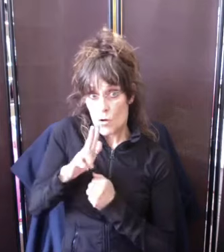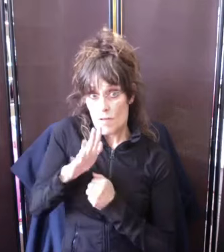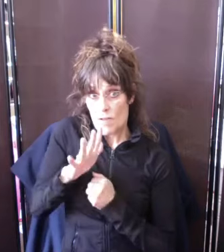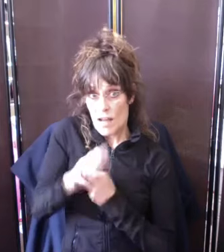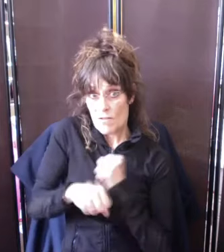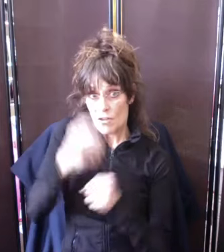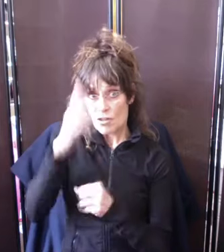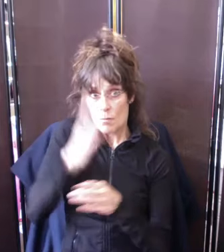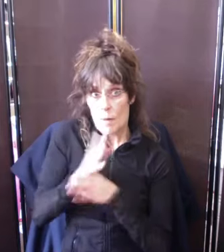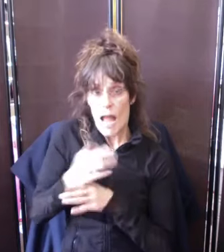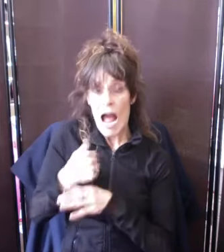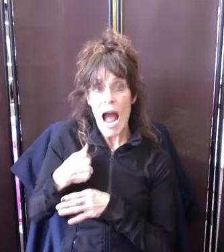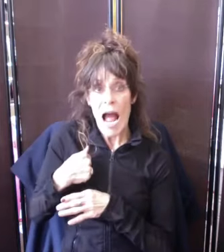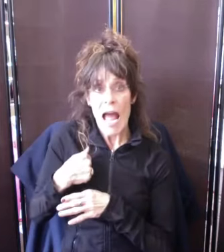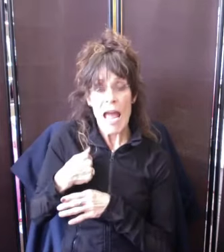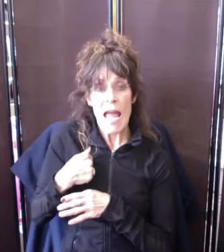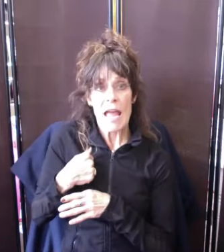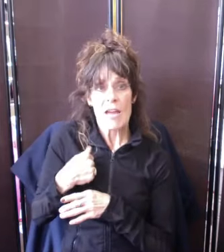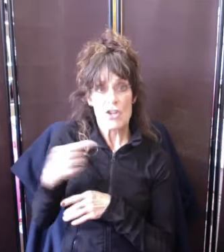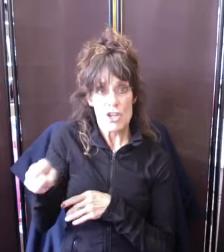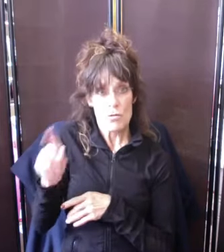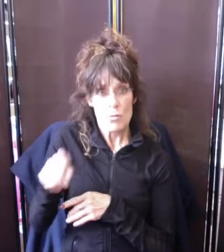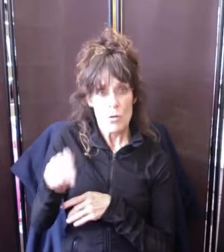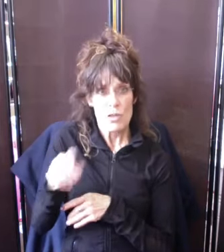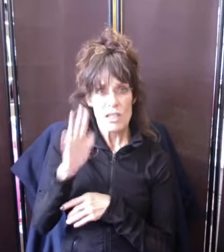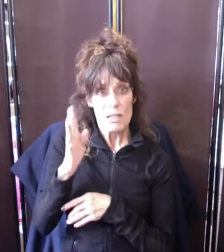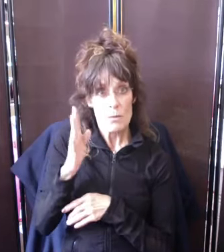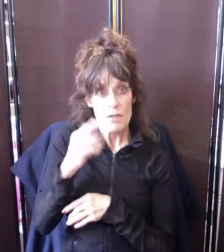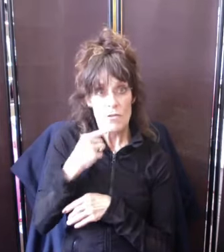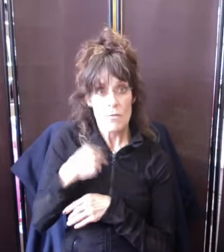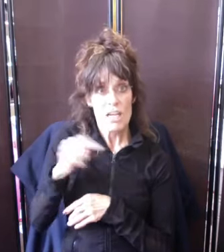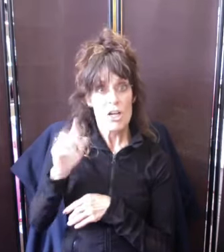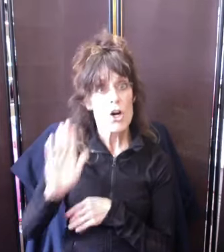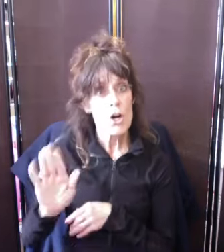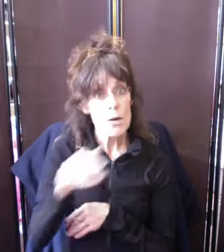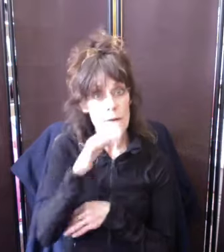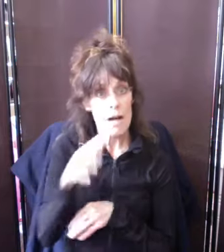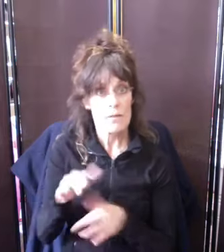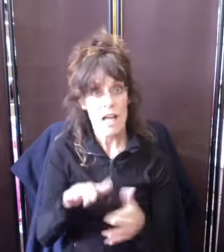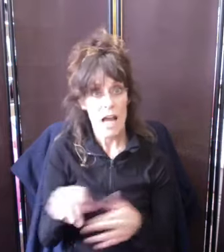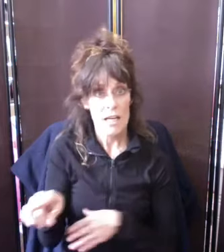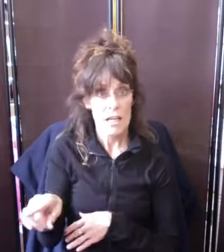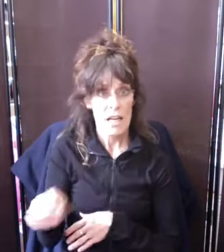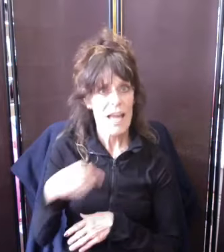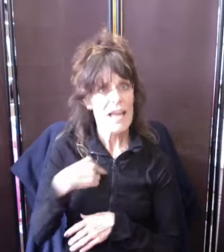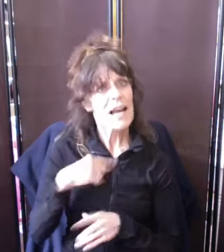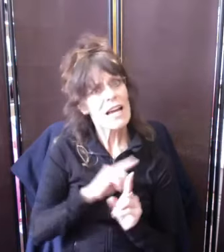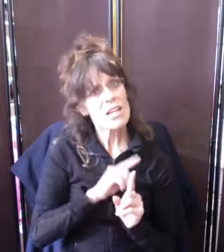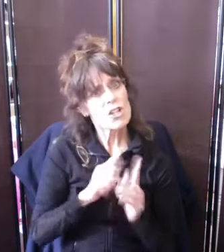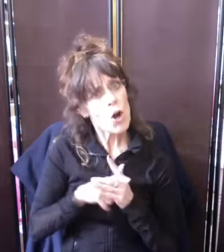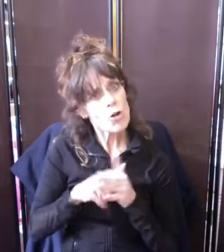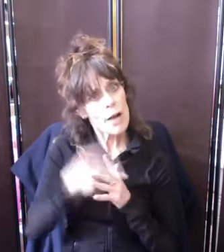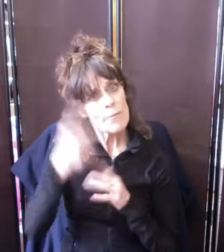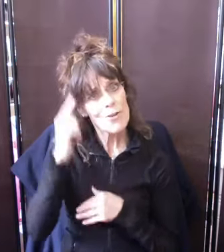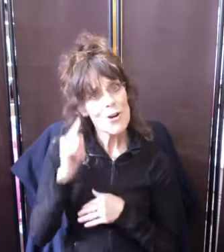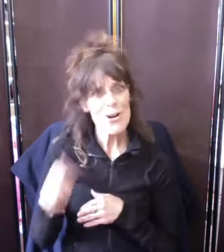her. She was supposed to speak for me, and then her mom died. Her mom died, and I got to be there for her. Like, that's the way. Like, is that odd or is